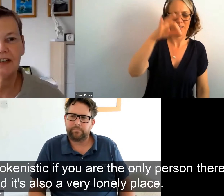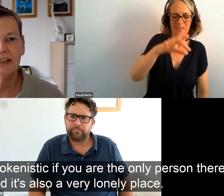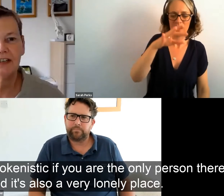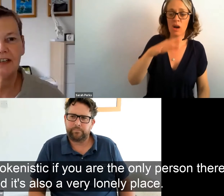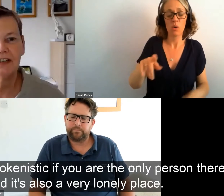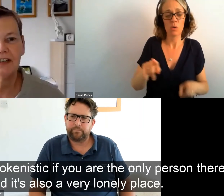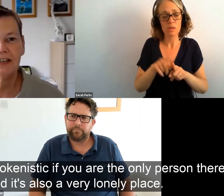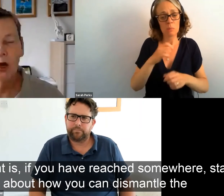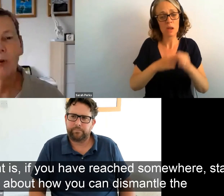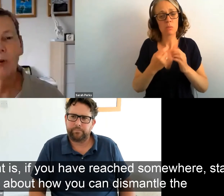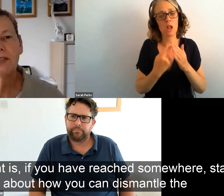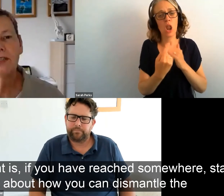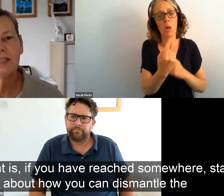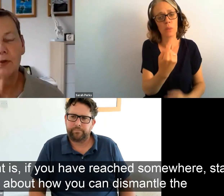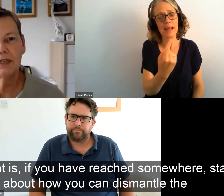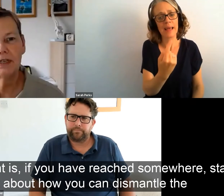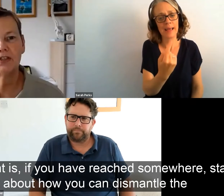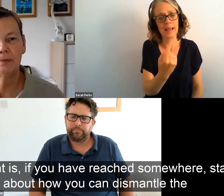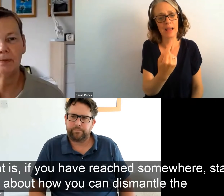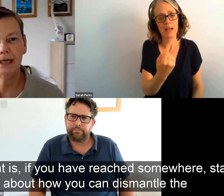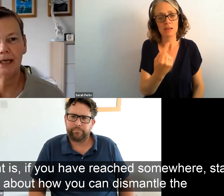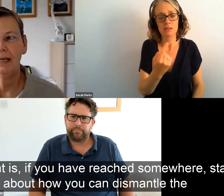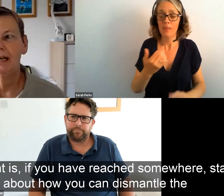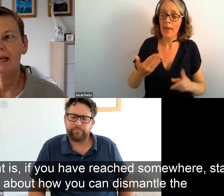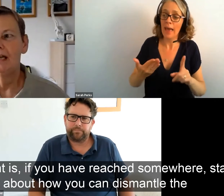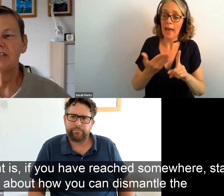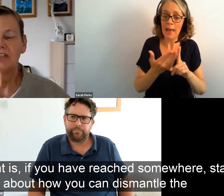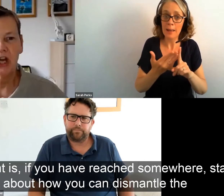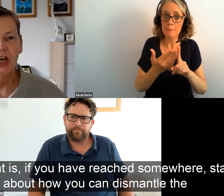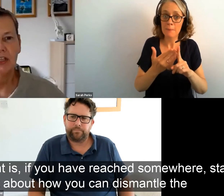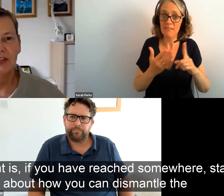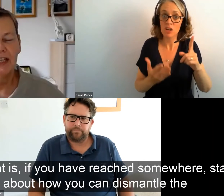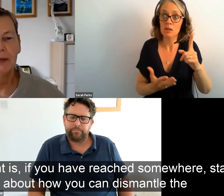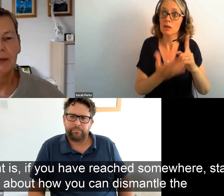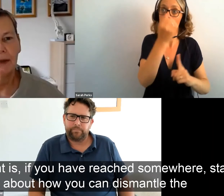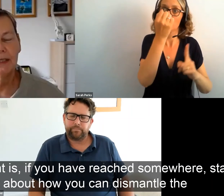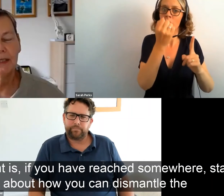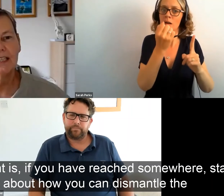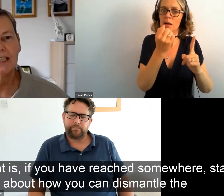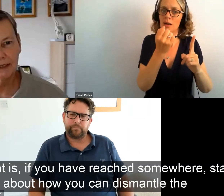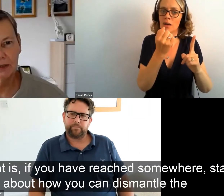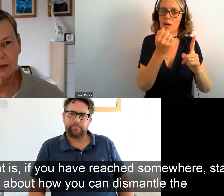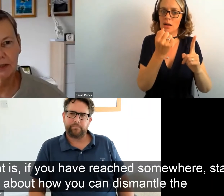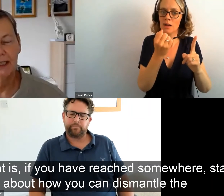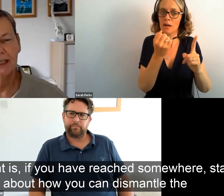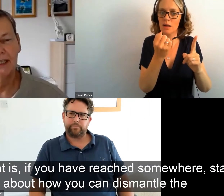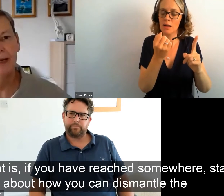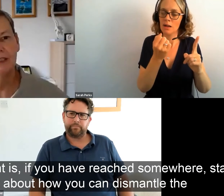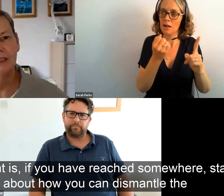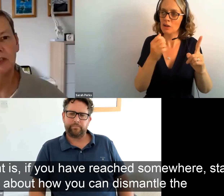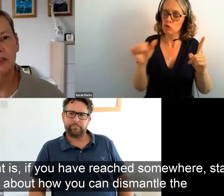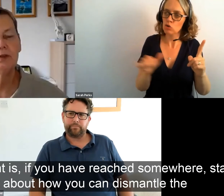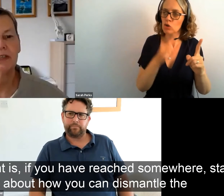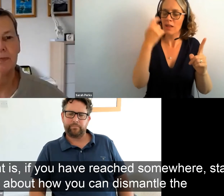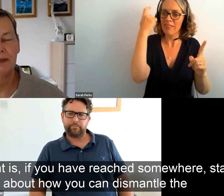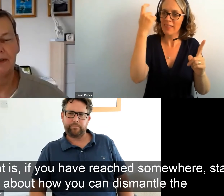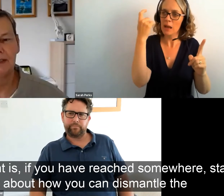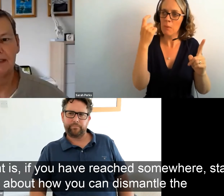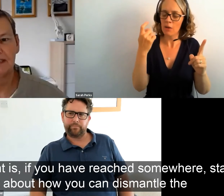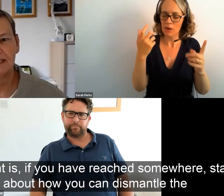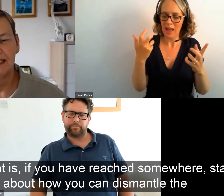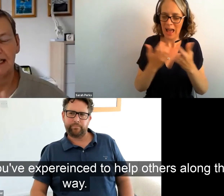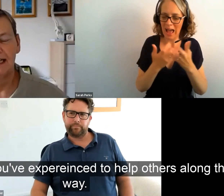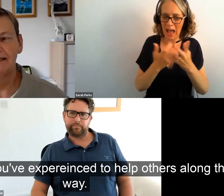lonely place. The whole point is, if you have reached somewhere, start to think about how you can dismantle